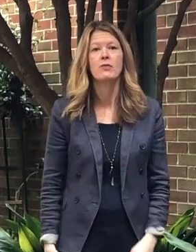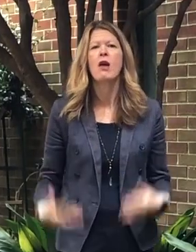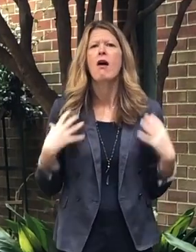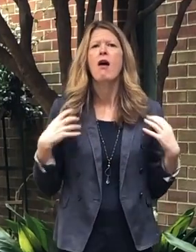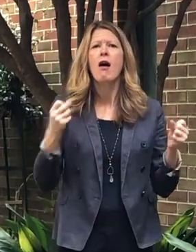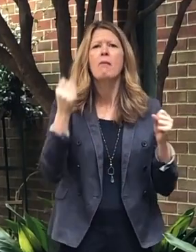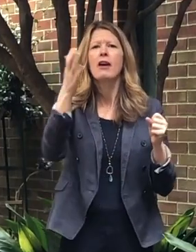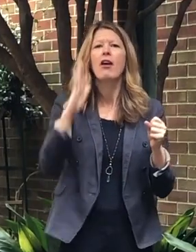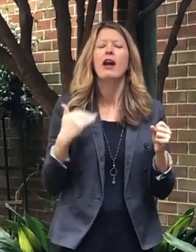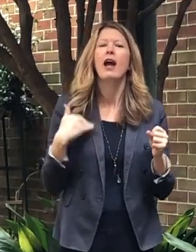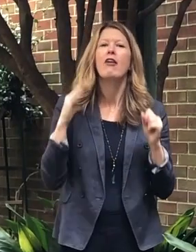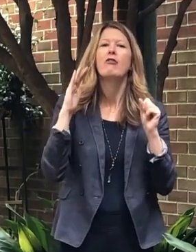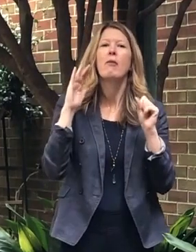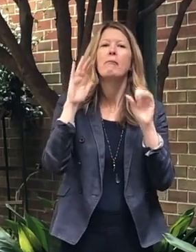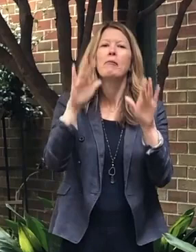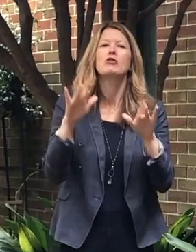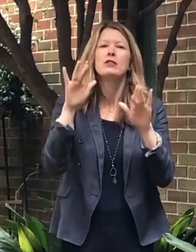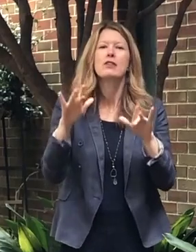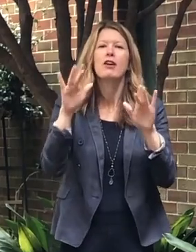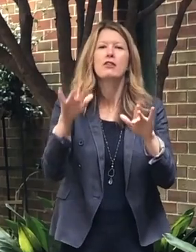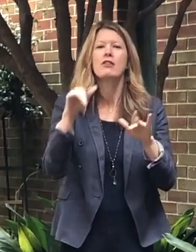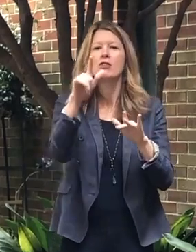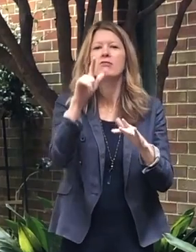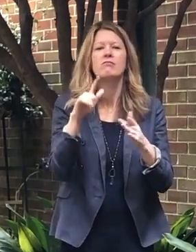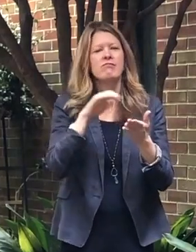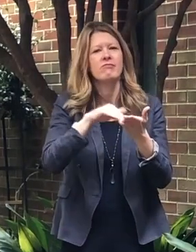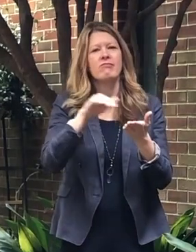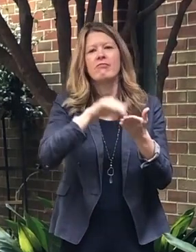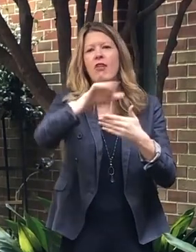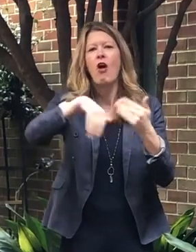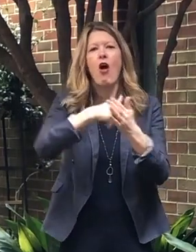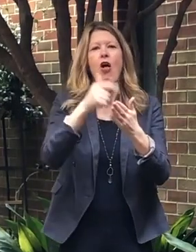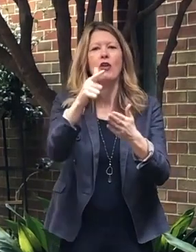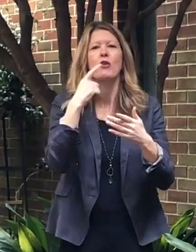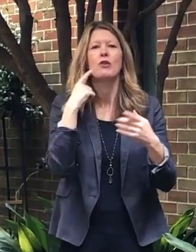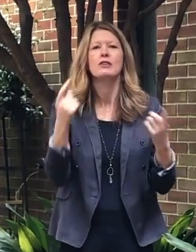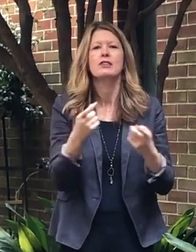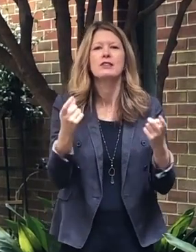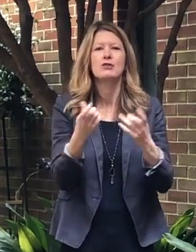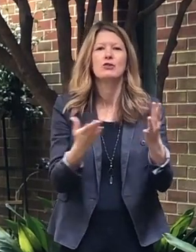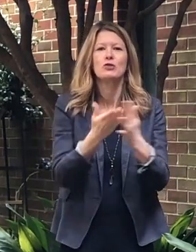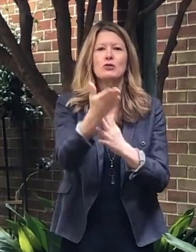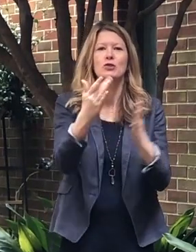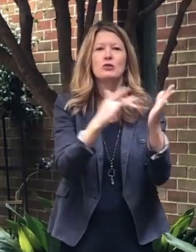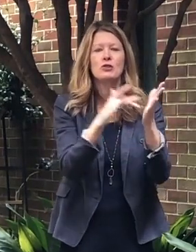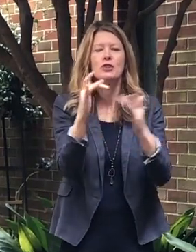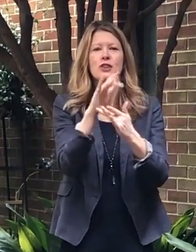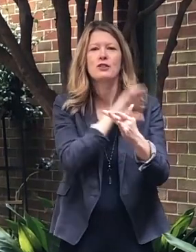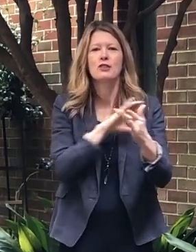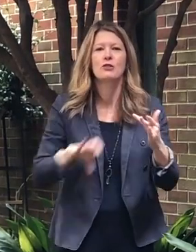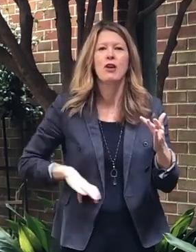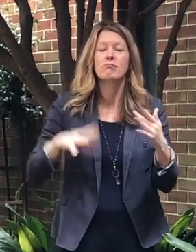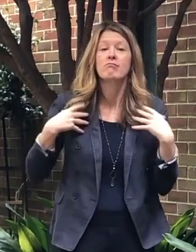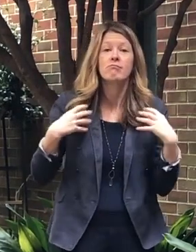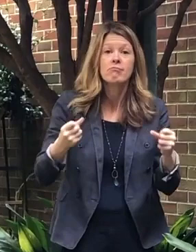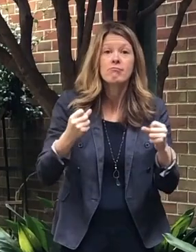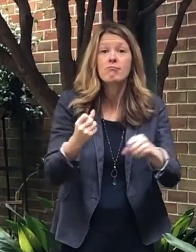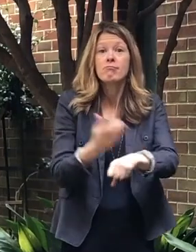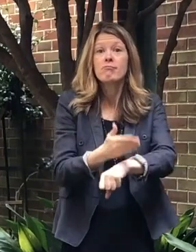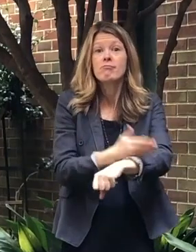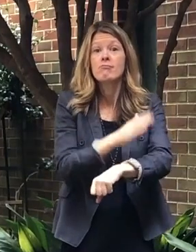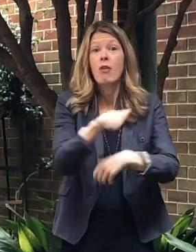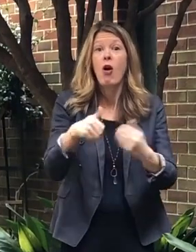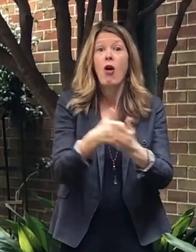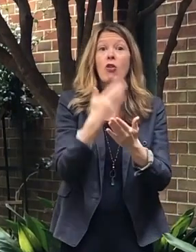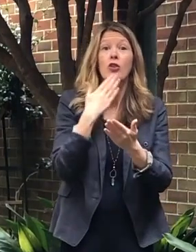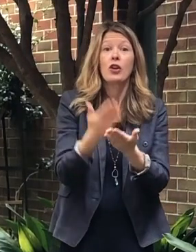Almighty God, have mercy on you, forgive you all your sins through our Lord Jesus Christ, strengthen you in all goodness, and